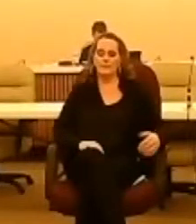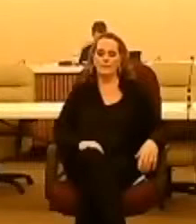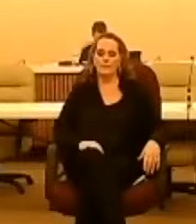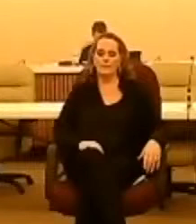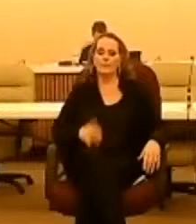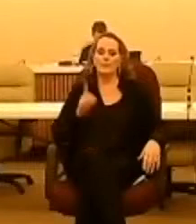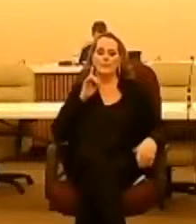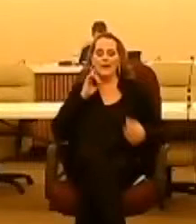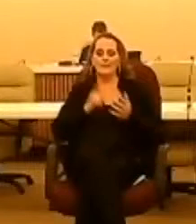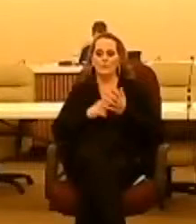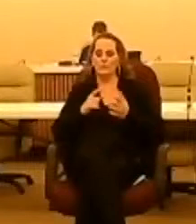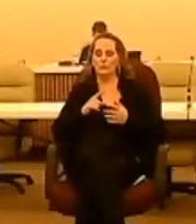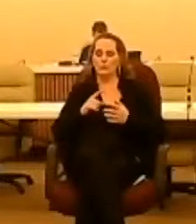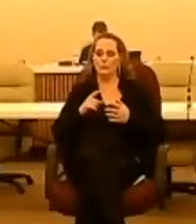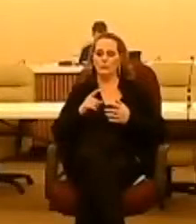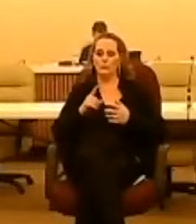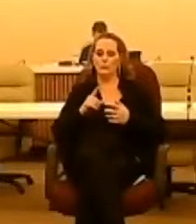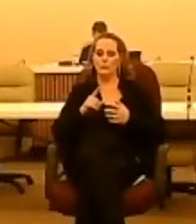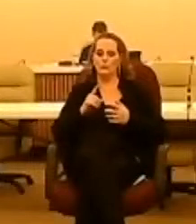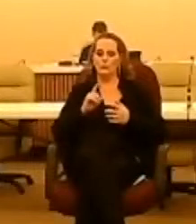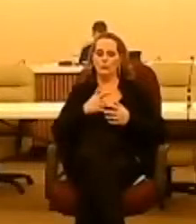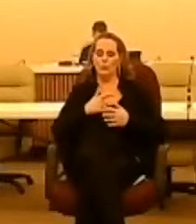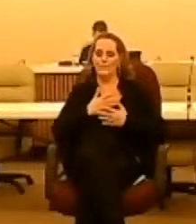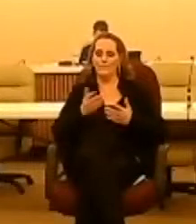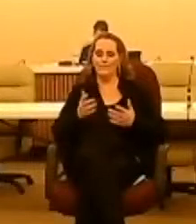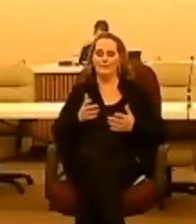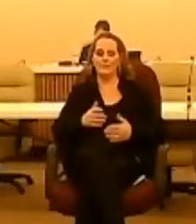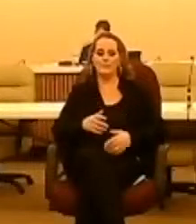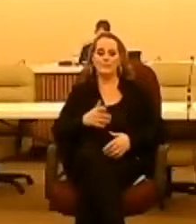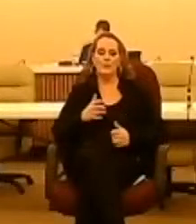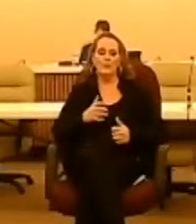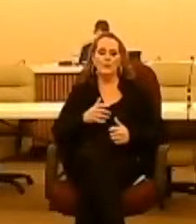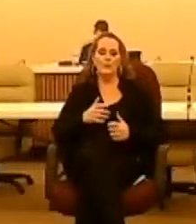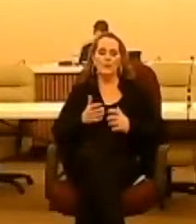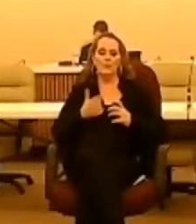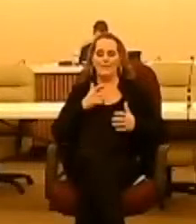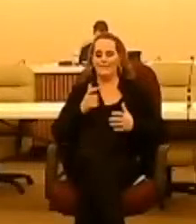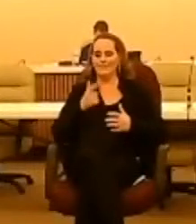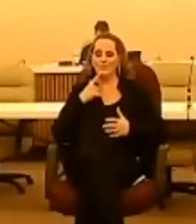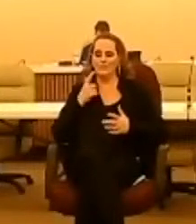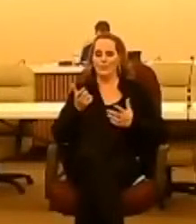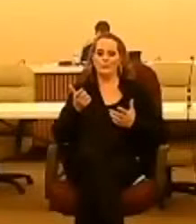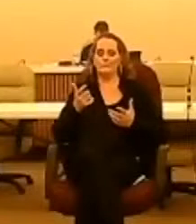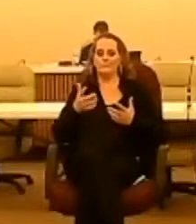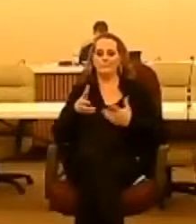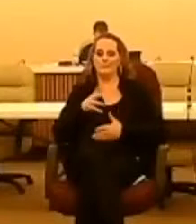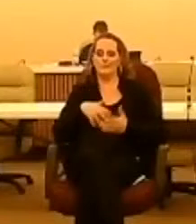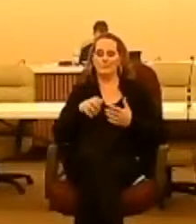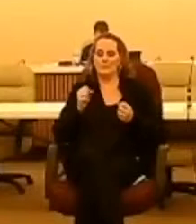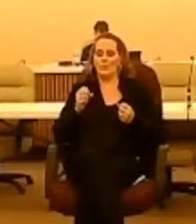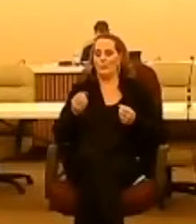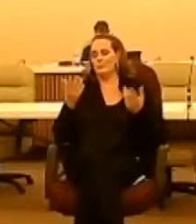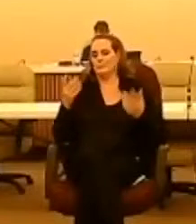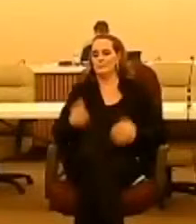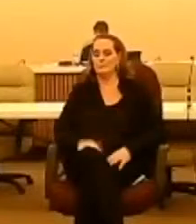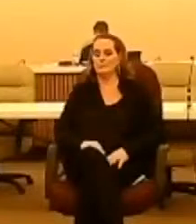when we get this stuff that a lot of us just didn't seem to mix, and so.